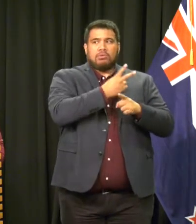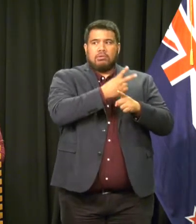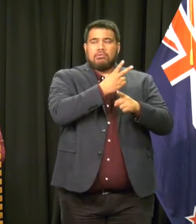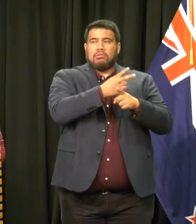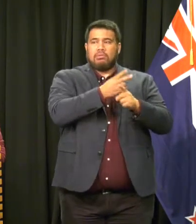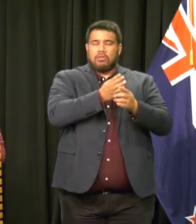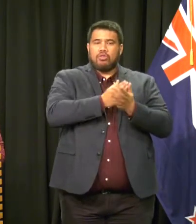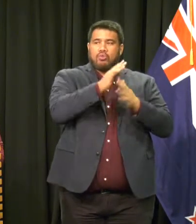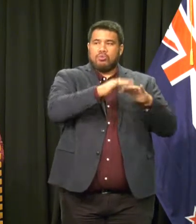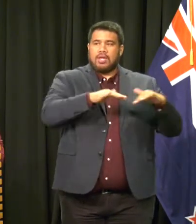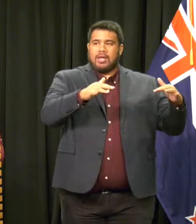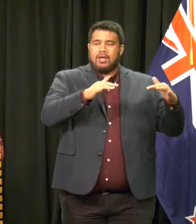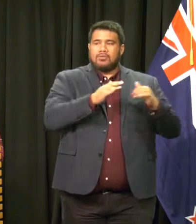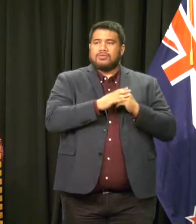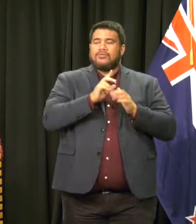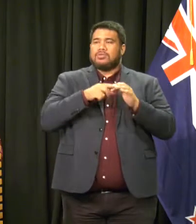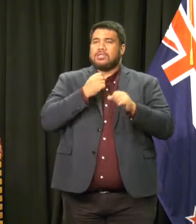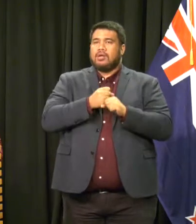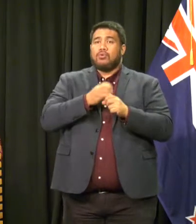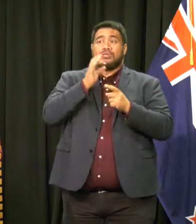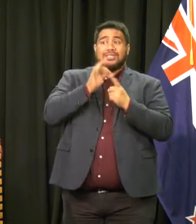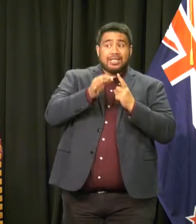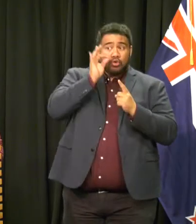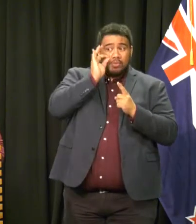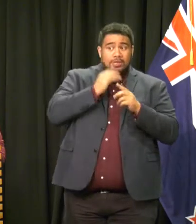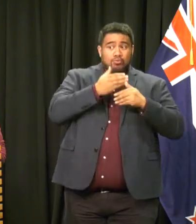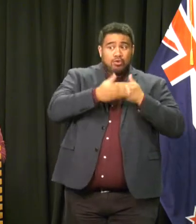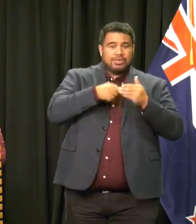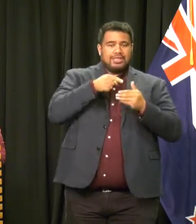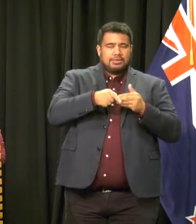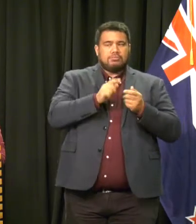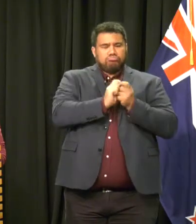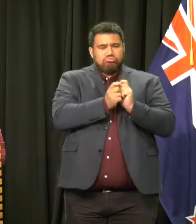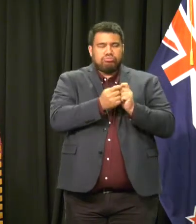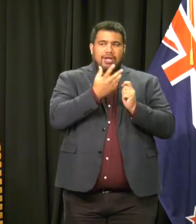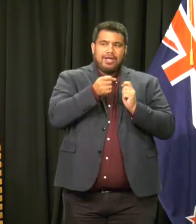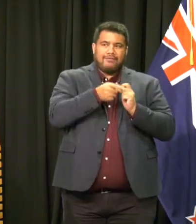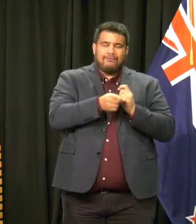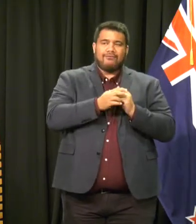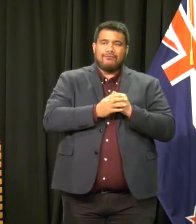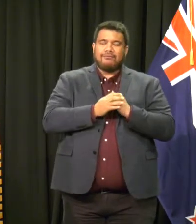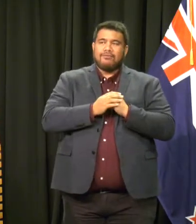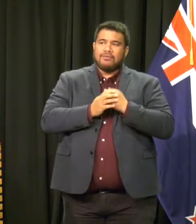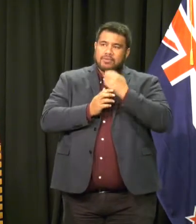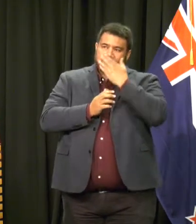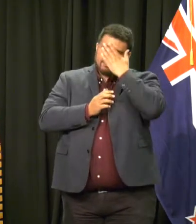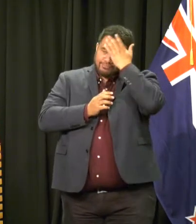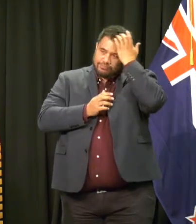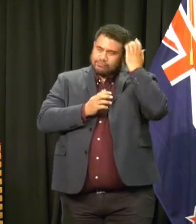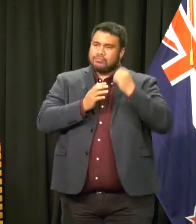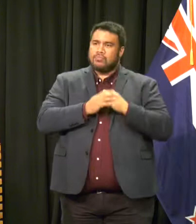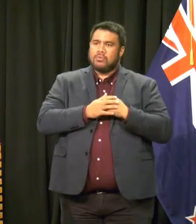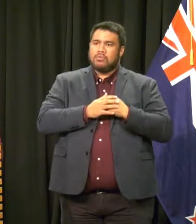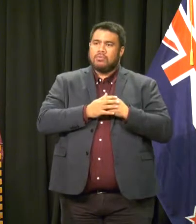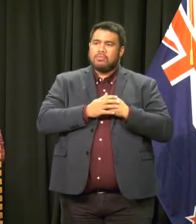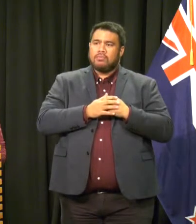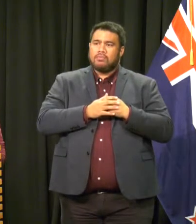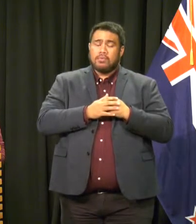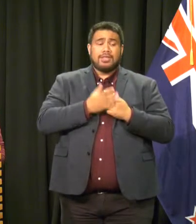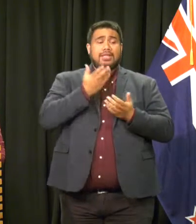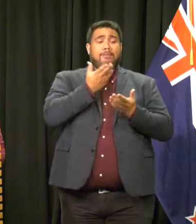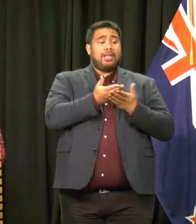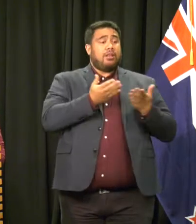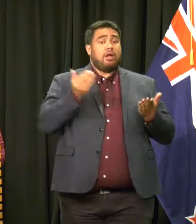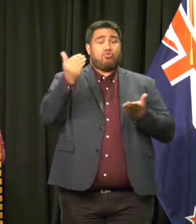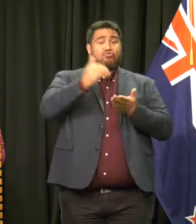going through the House, including the select committee process. In fact, there wasn't too much negotiation before the bill came into